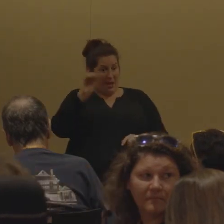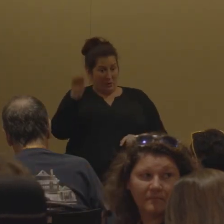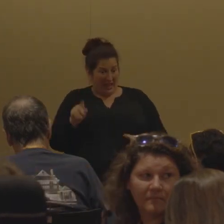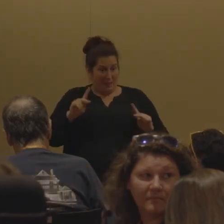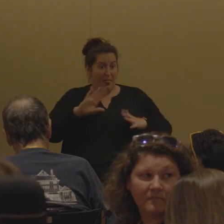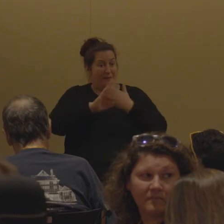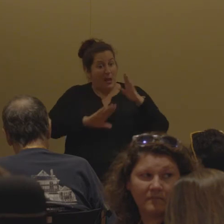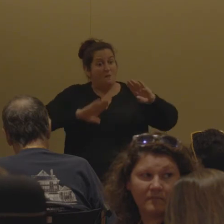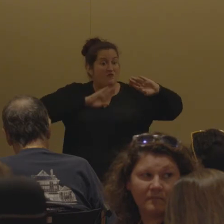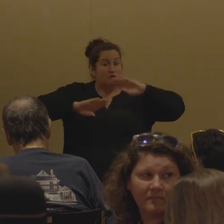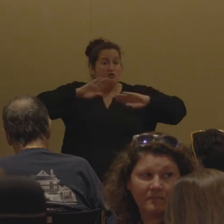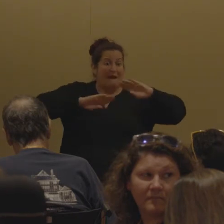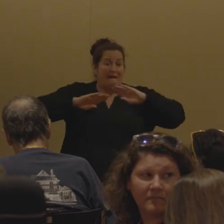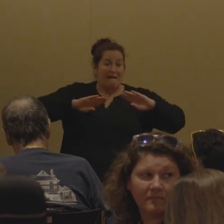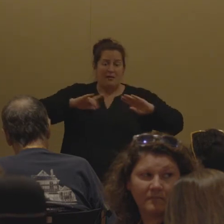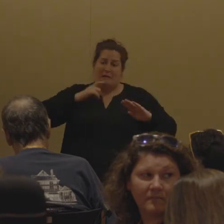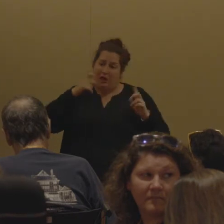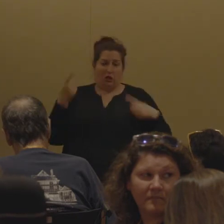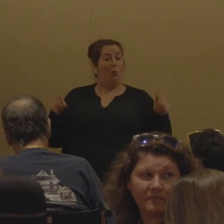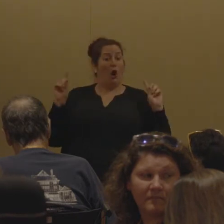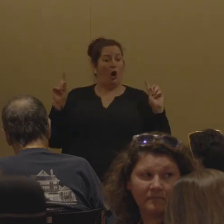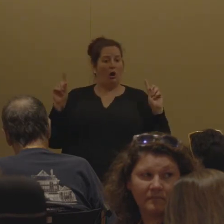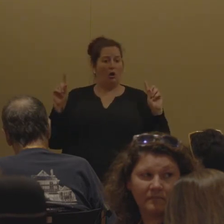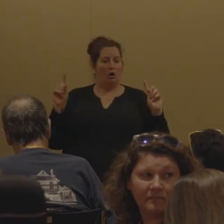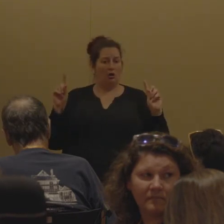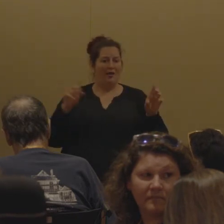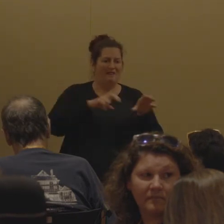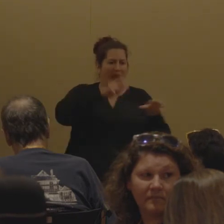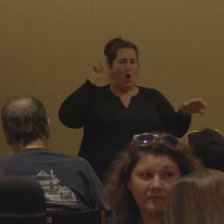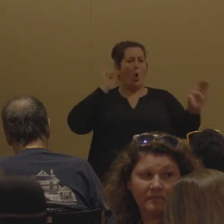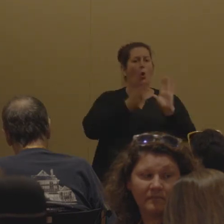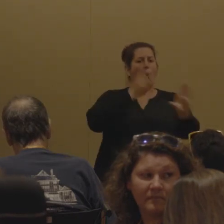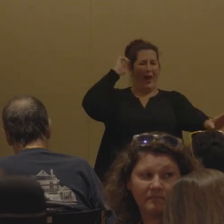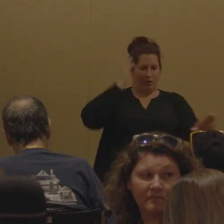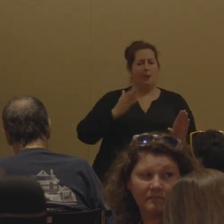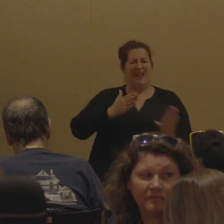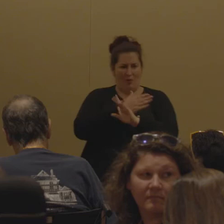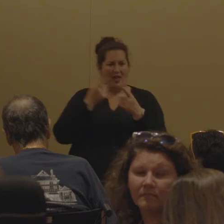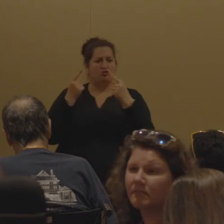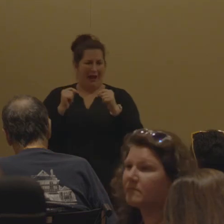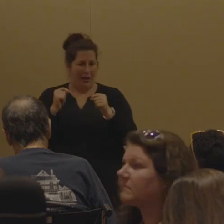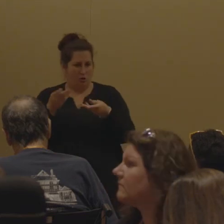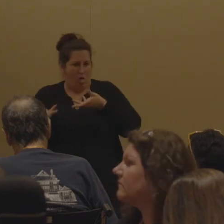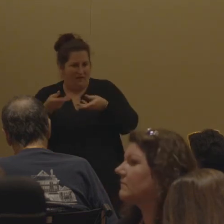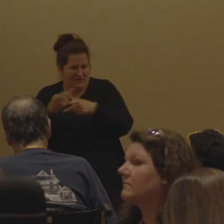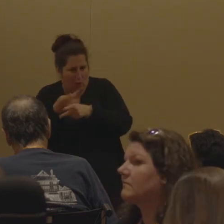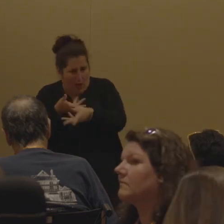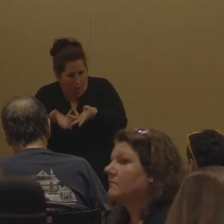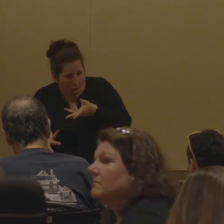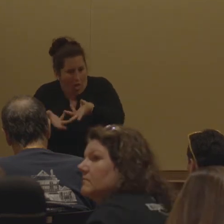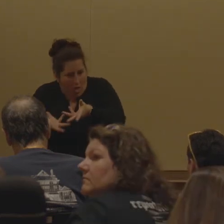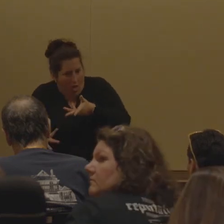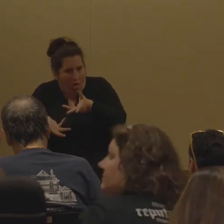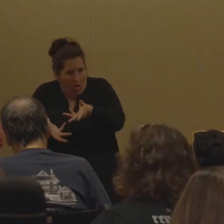that get frustrated with Voc Rehab and say it doesn't work, bail before they try to see things through tuition. They just, you